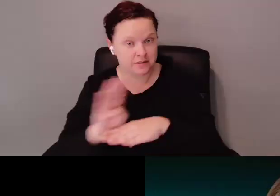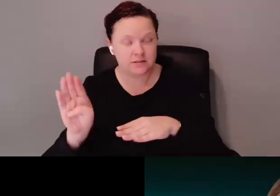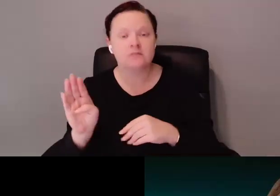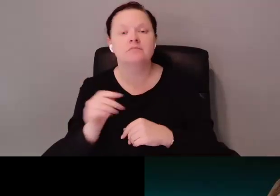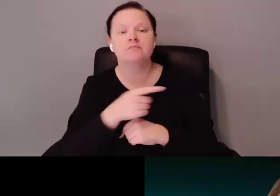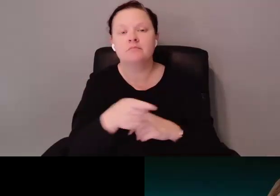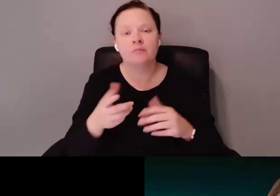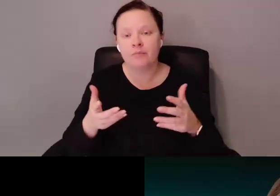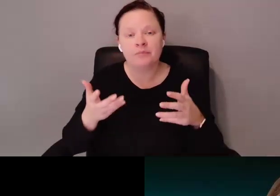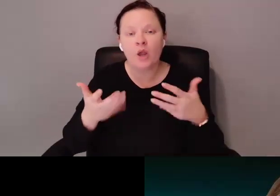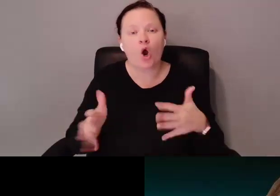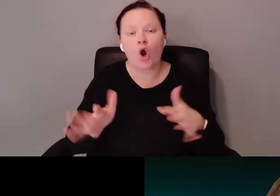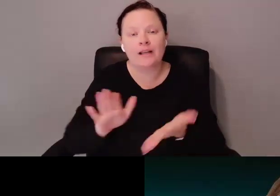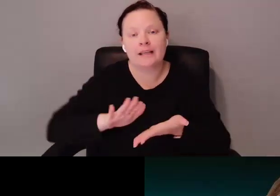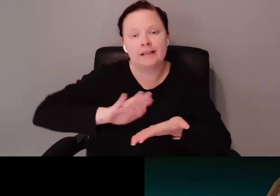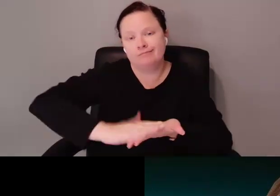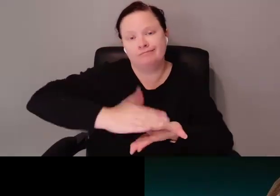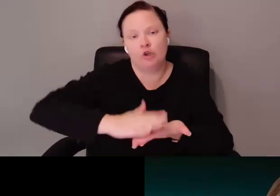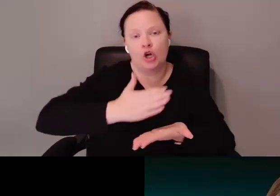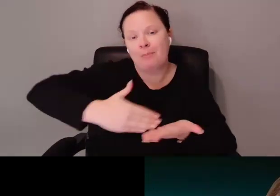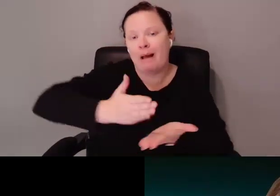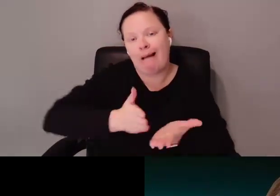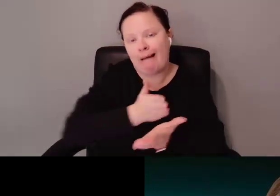already making pies and selling them. They were